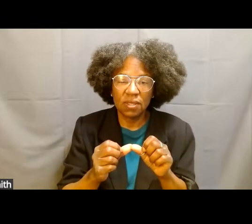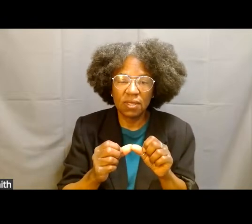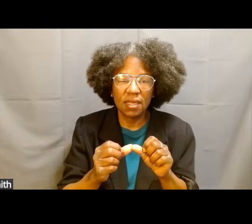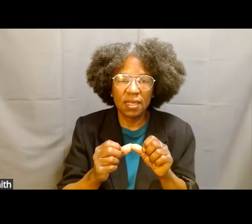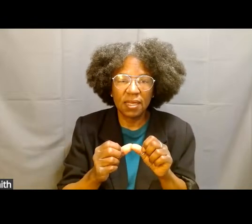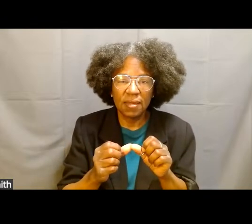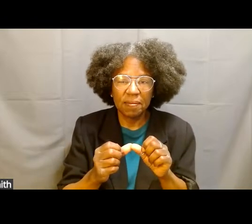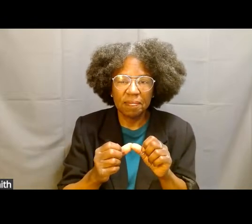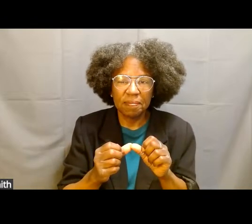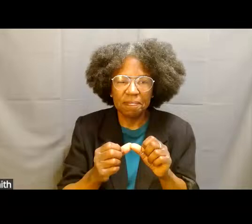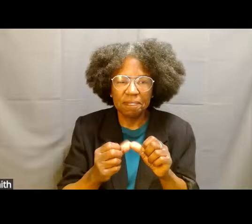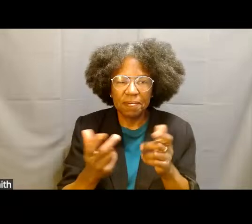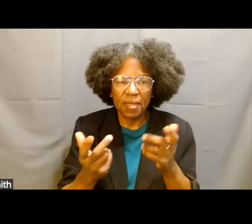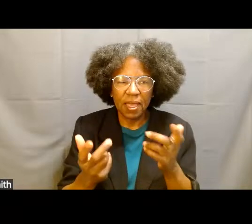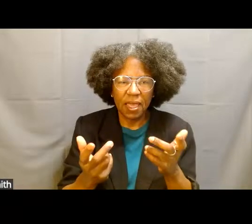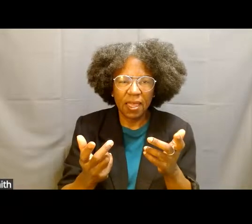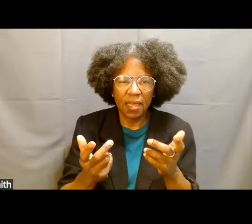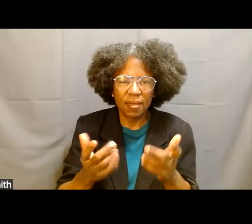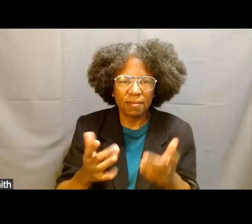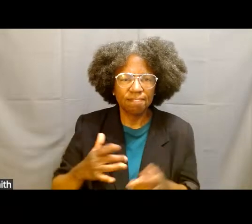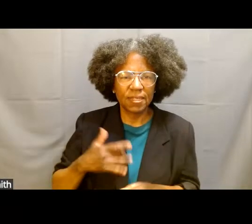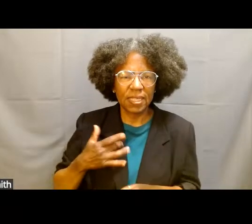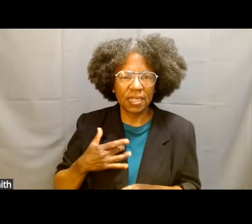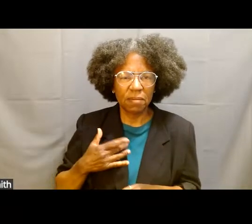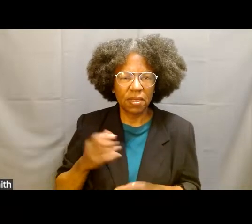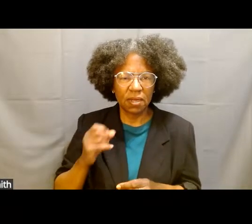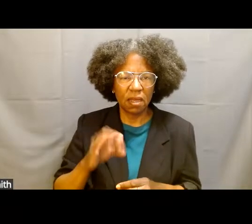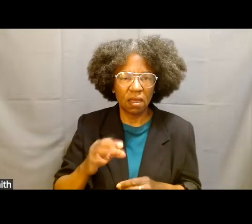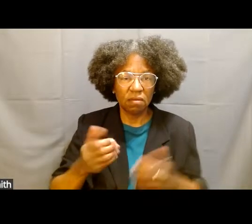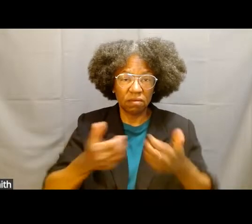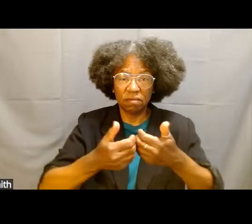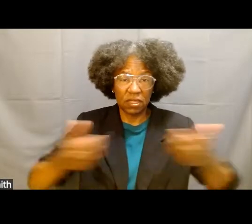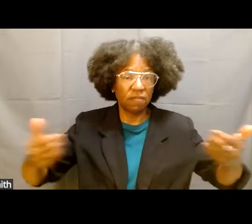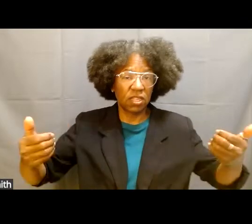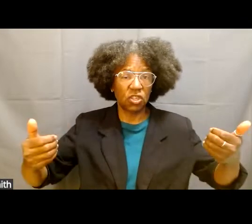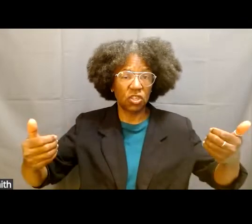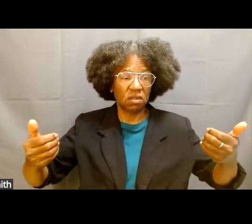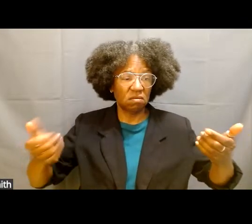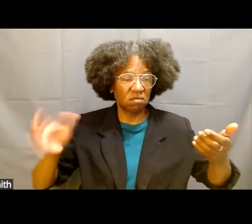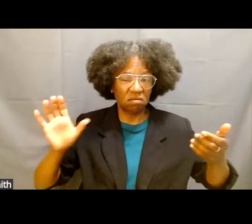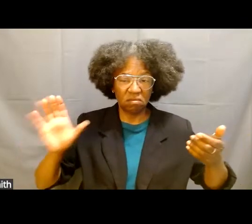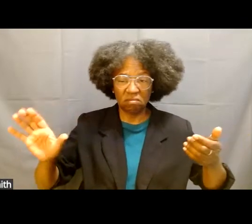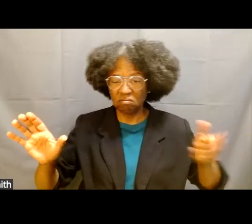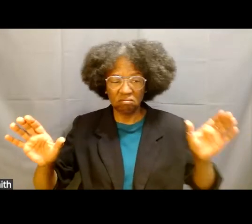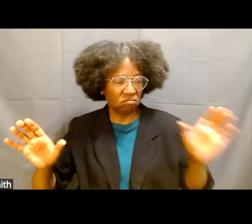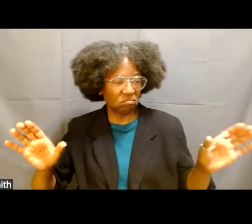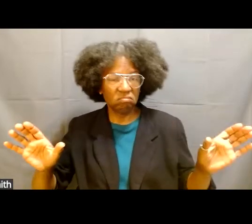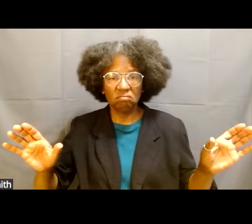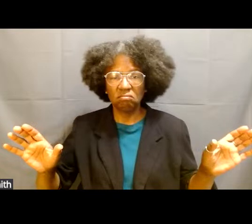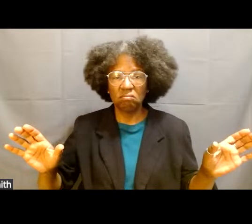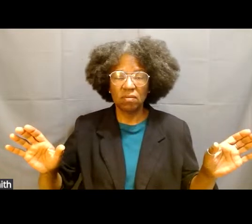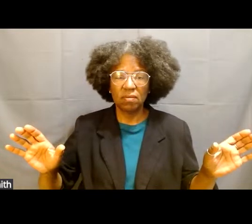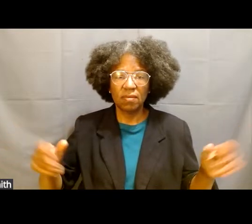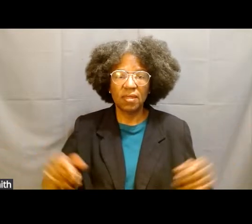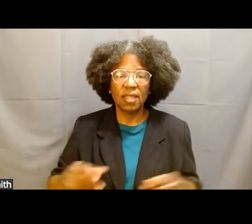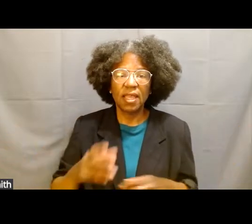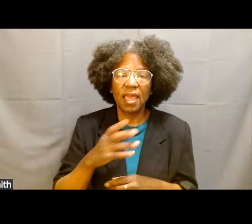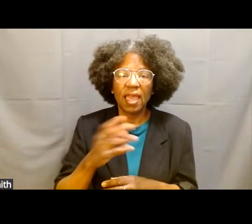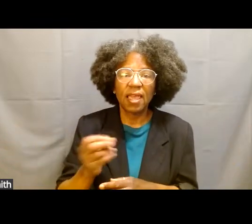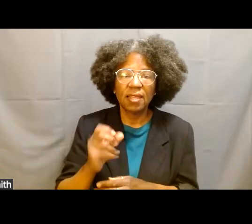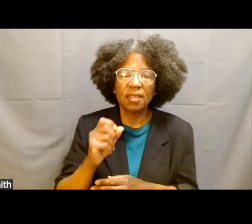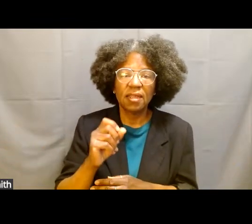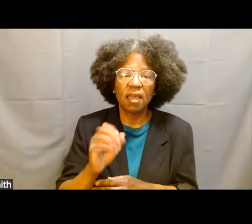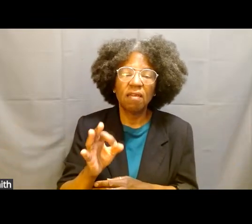sentiment of division and of